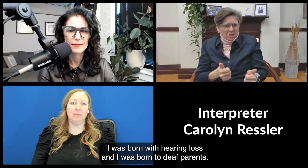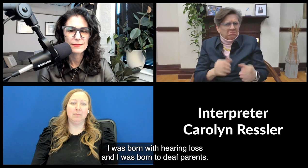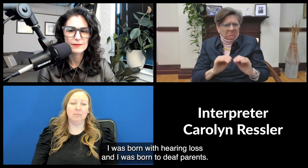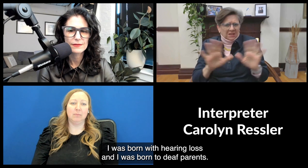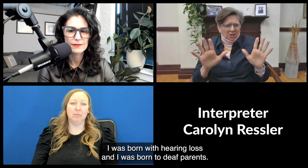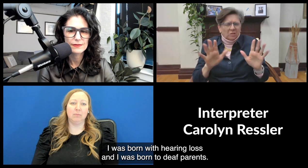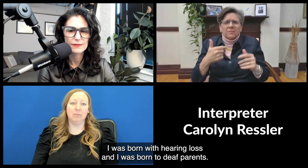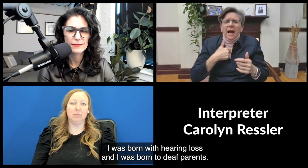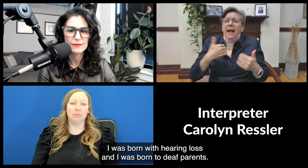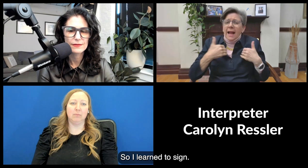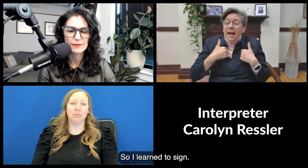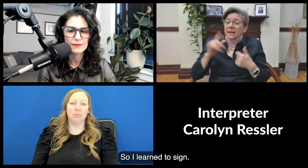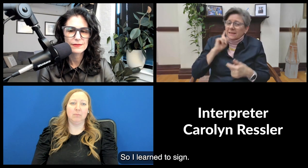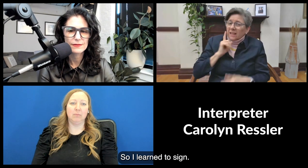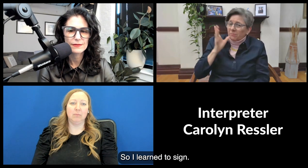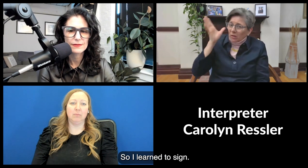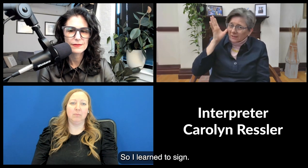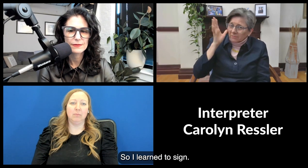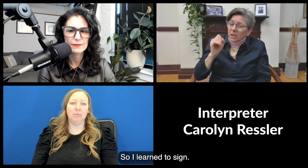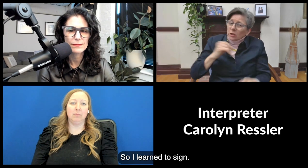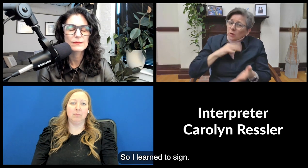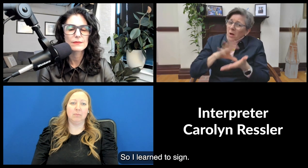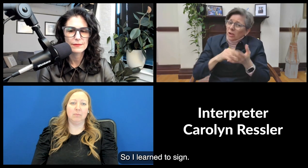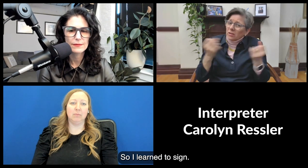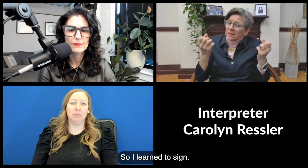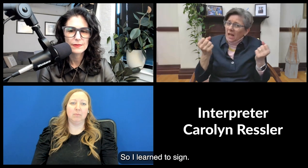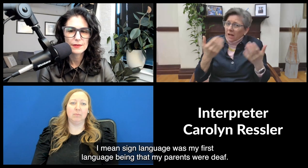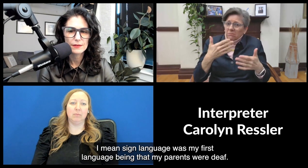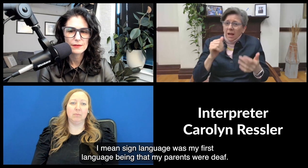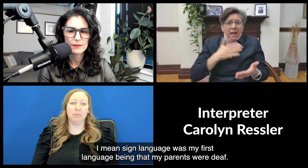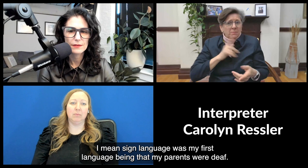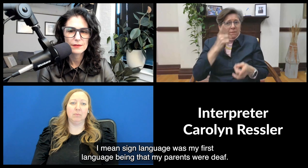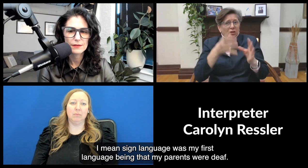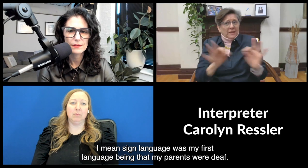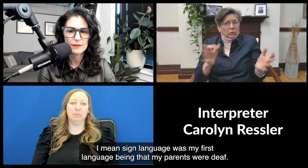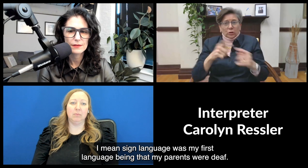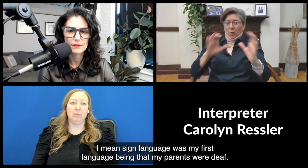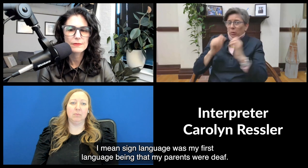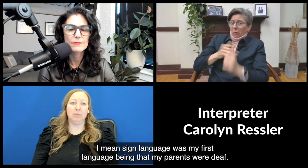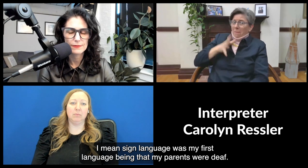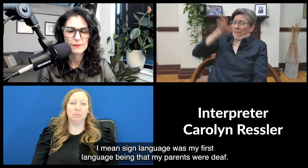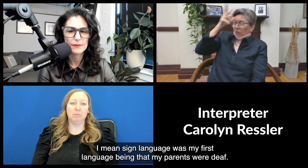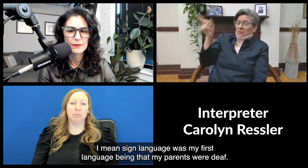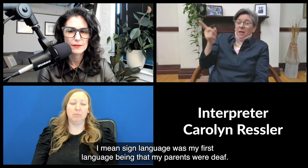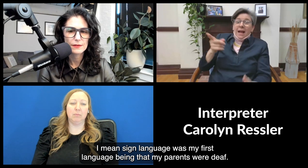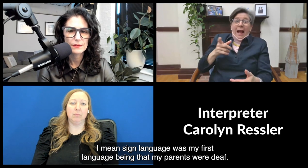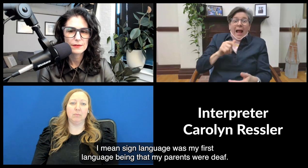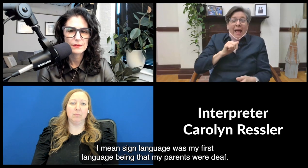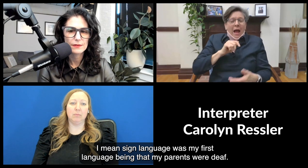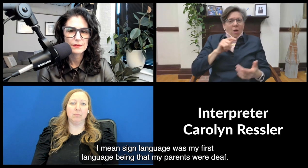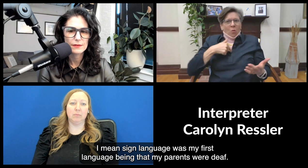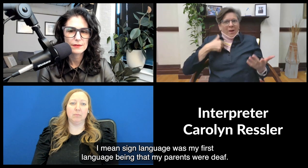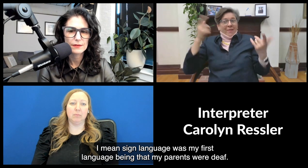I was born with a hearing loss and I was born to deaf parents. So I learned to sign languages, learned to sign.